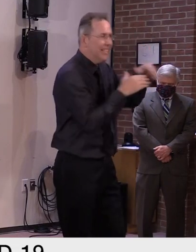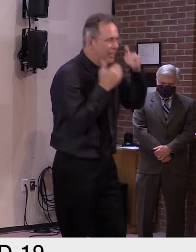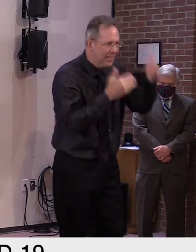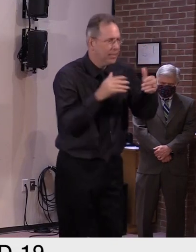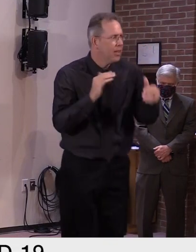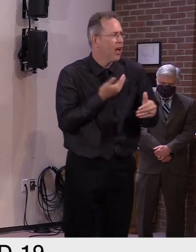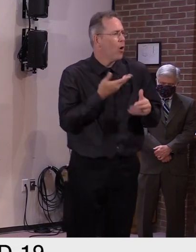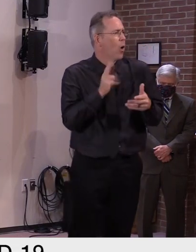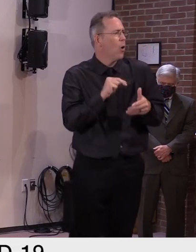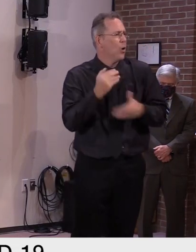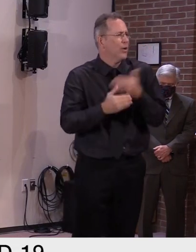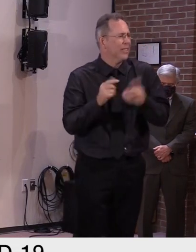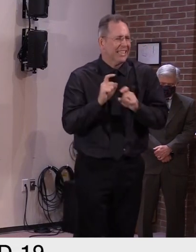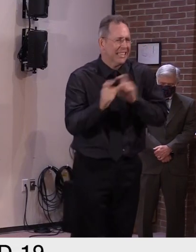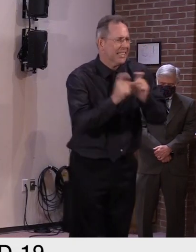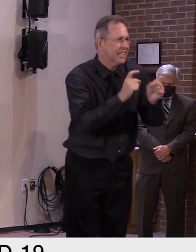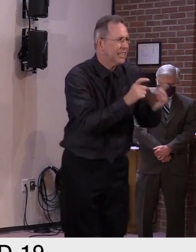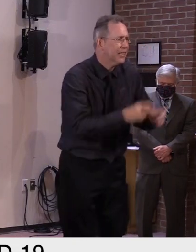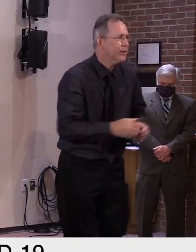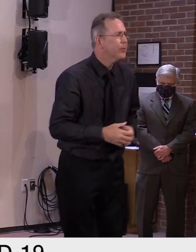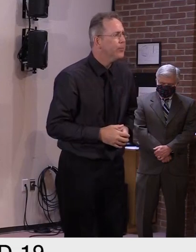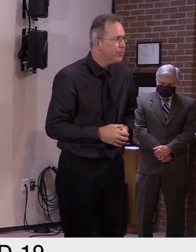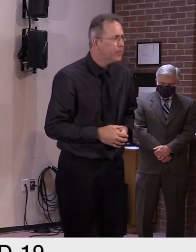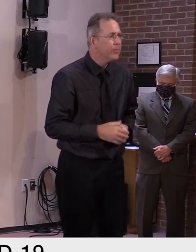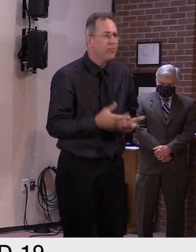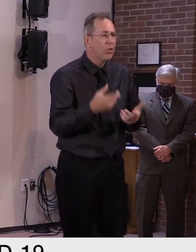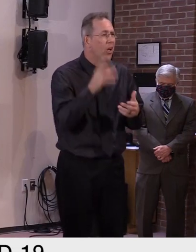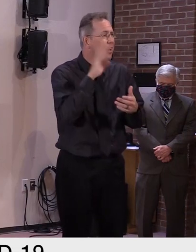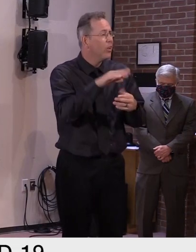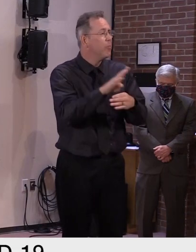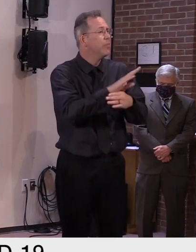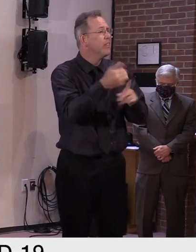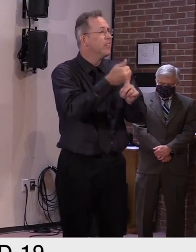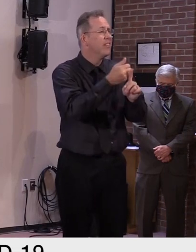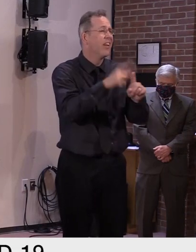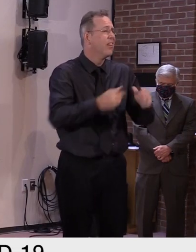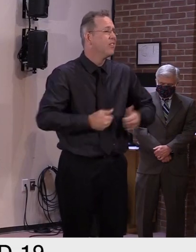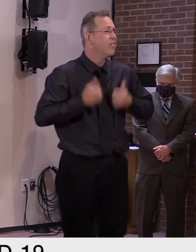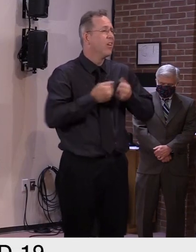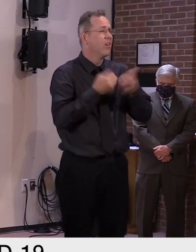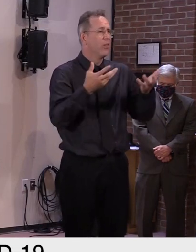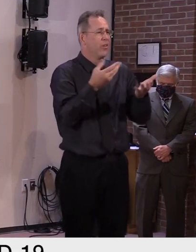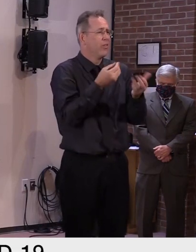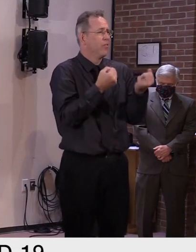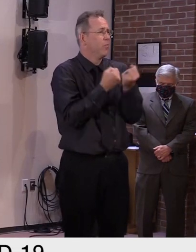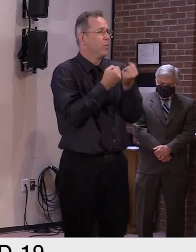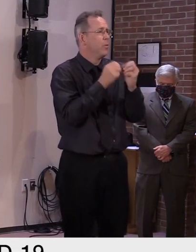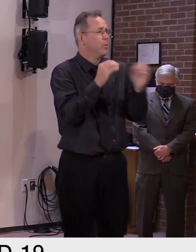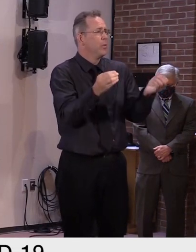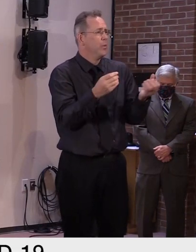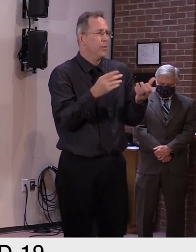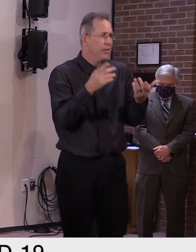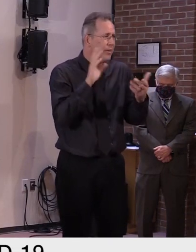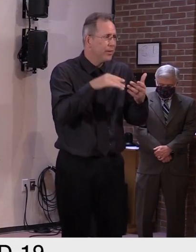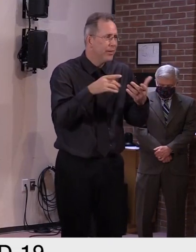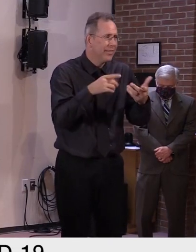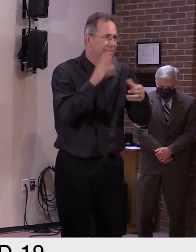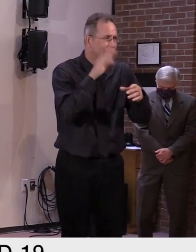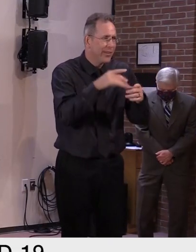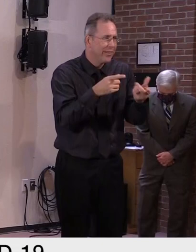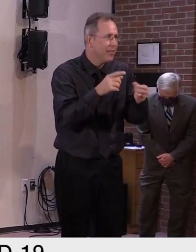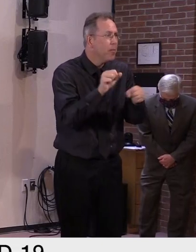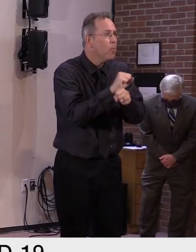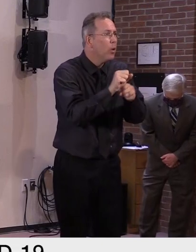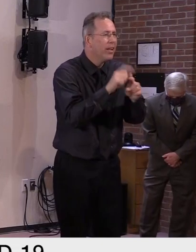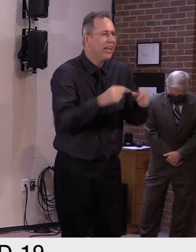we know it's necessary for us again as a state to have those businesses still